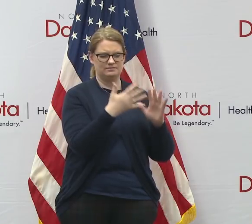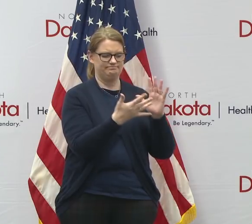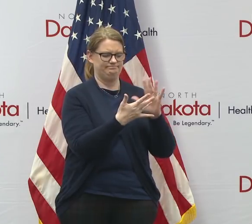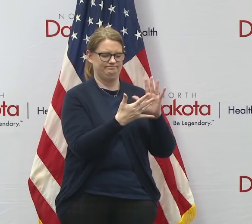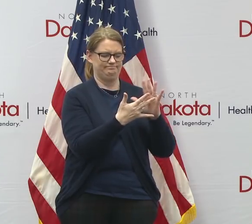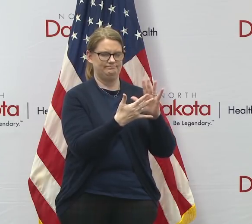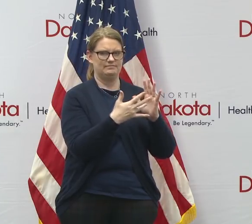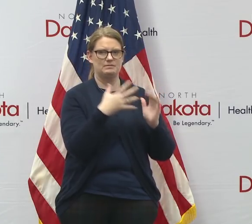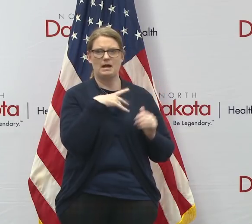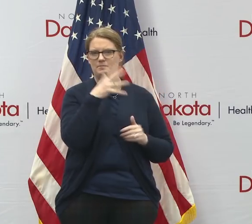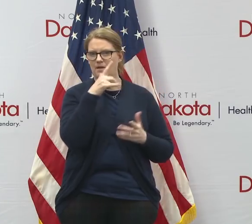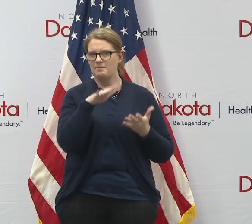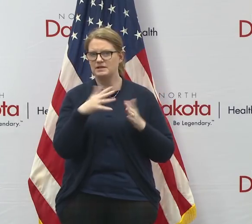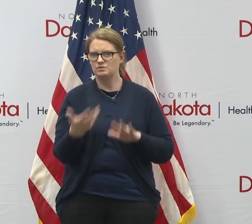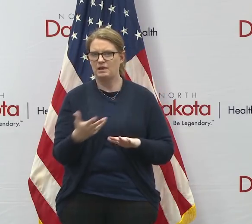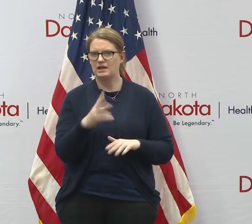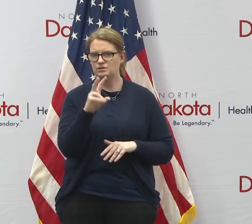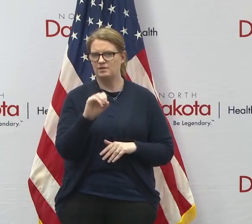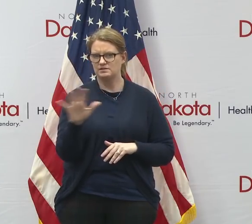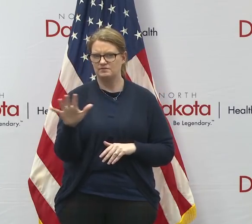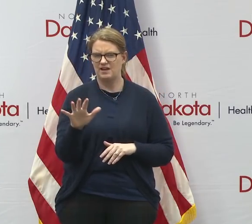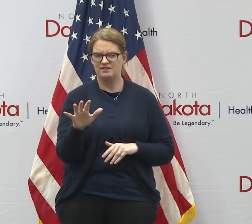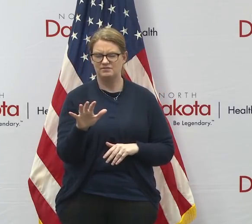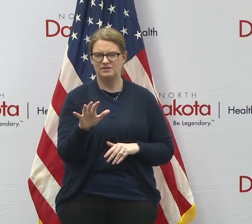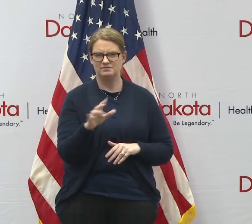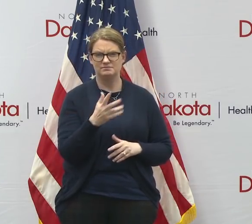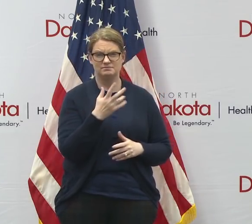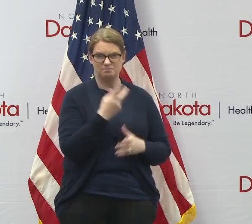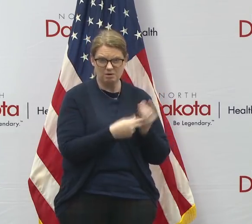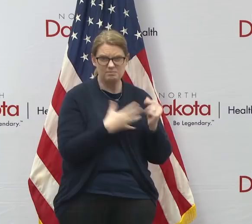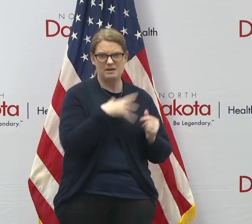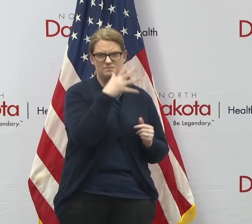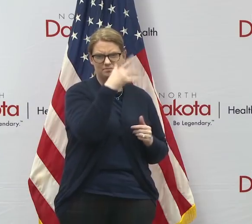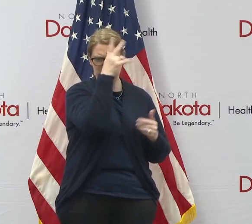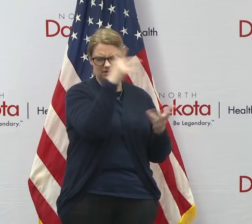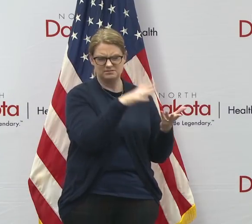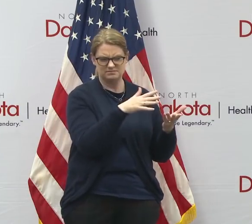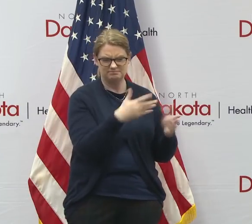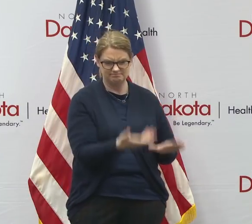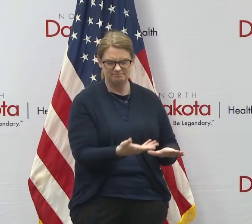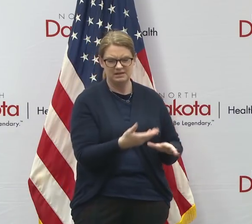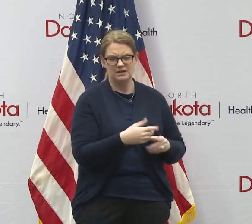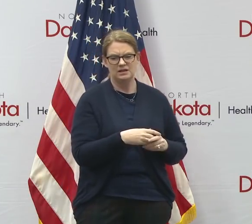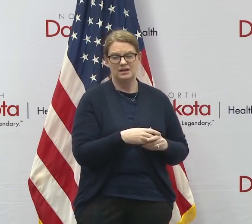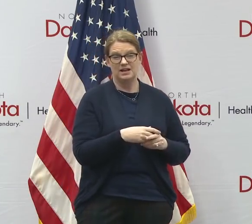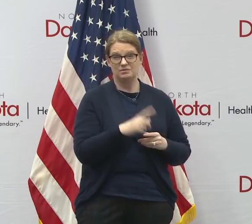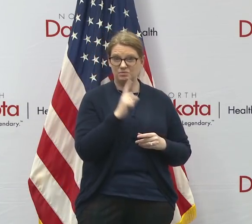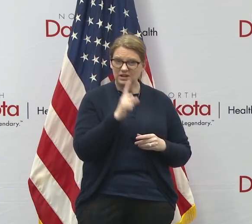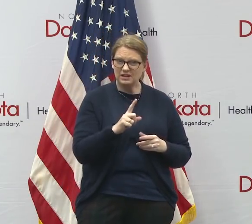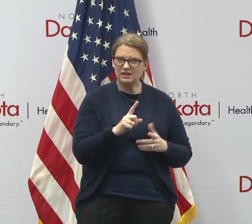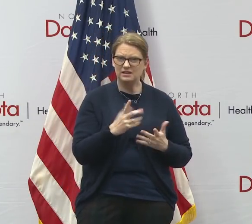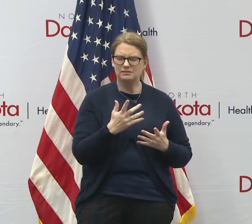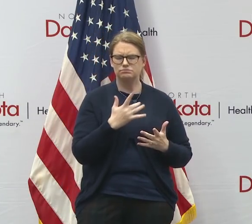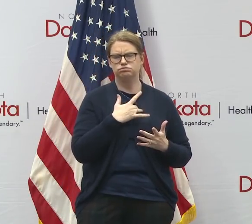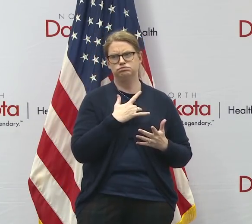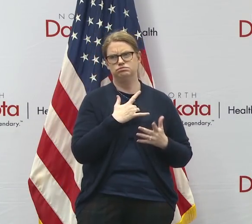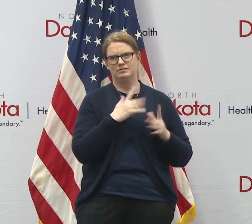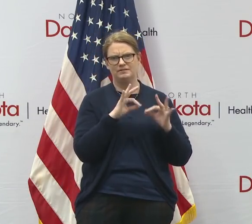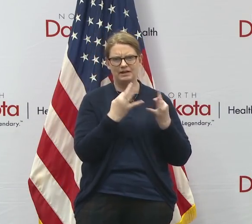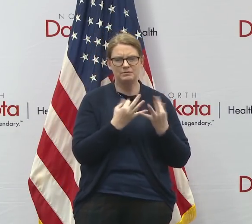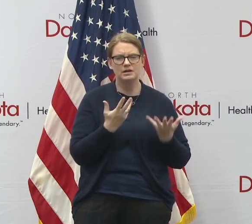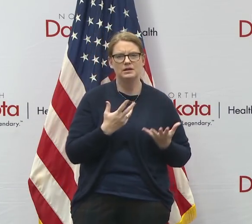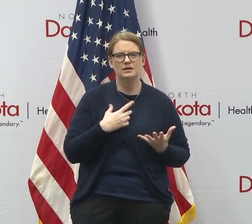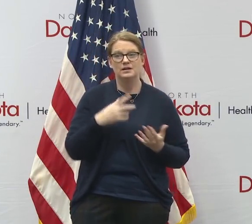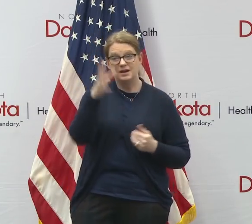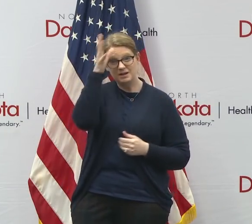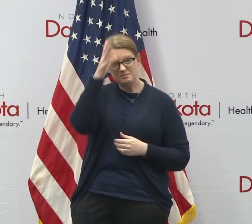in 2005. I know for this family how challenging that must be, but when someone, particularly a male, when a male lives to